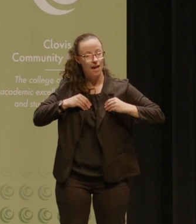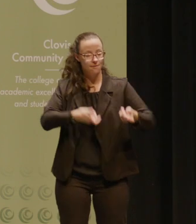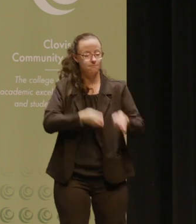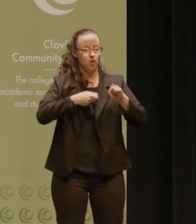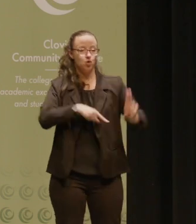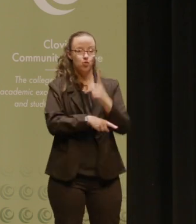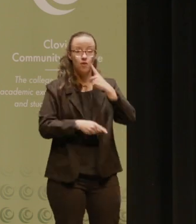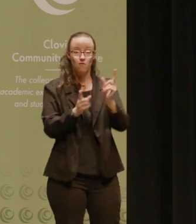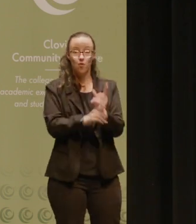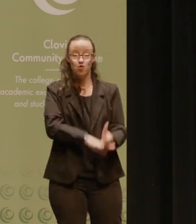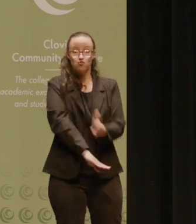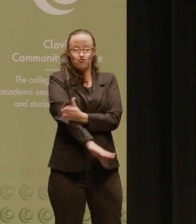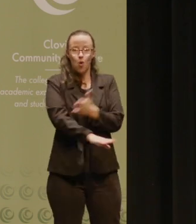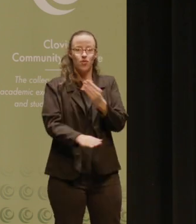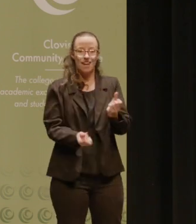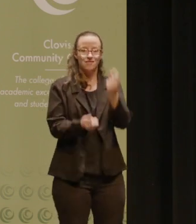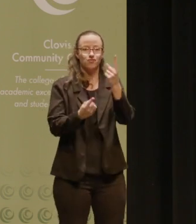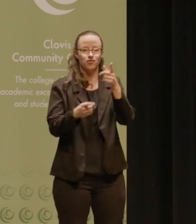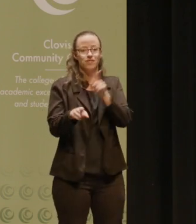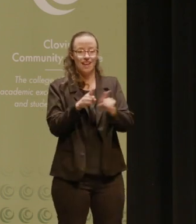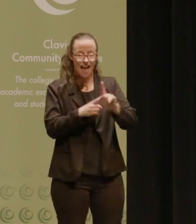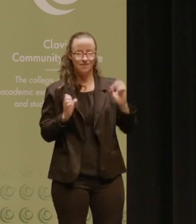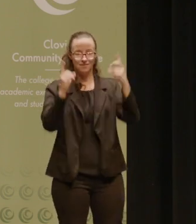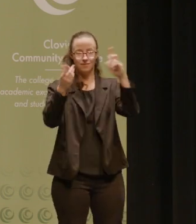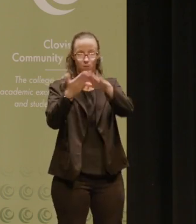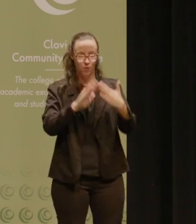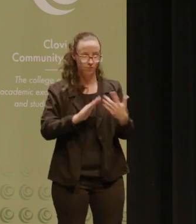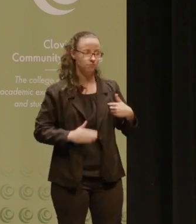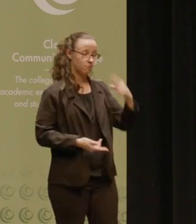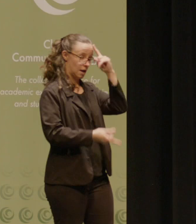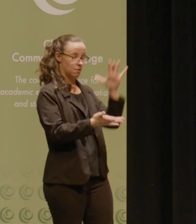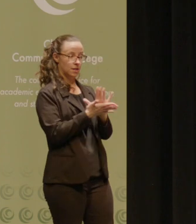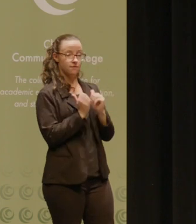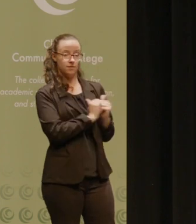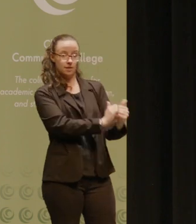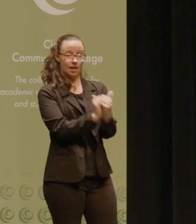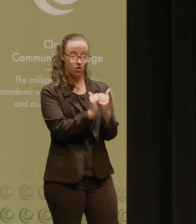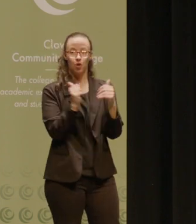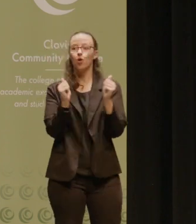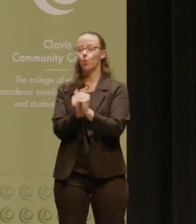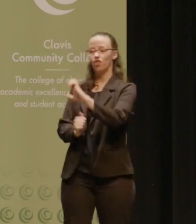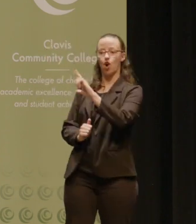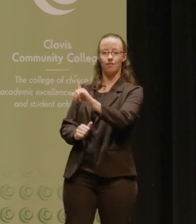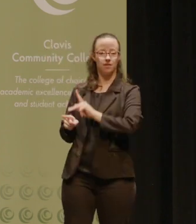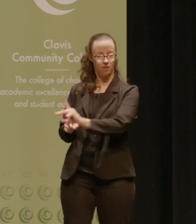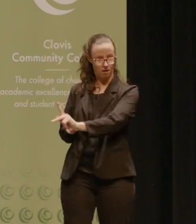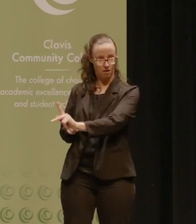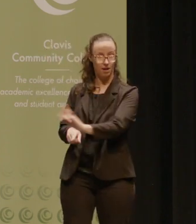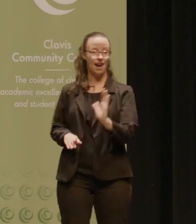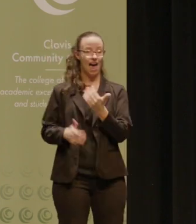growth and our understanding as an educational community. I believe that together, along with our classified professionals,